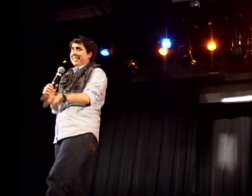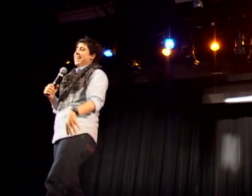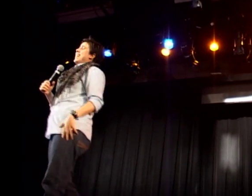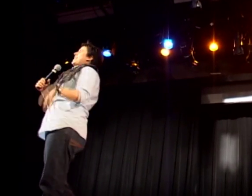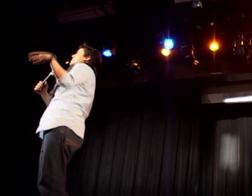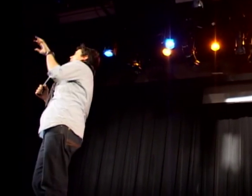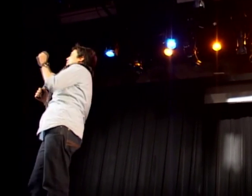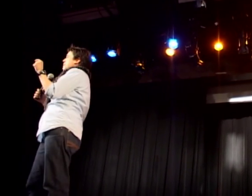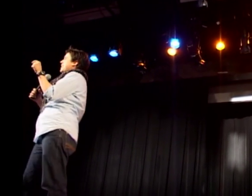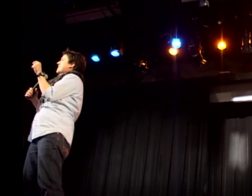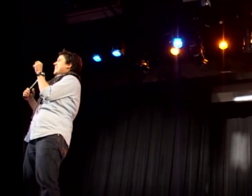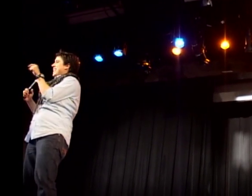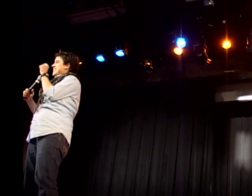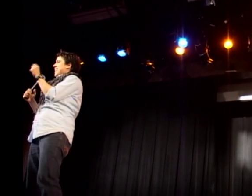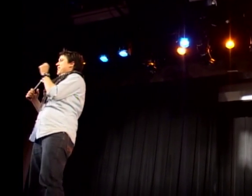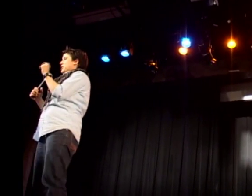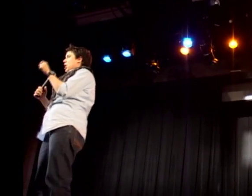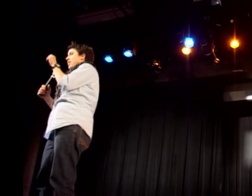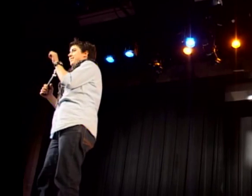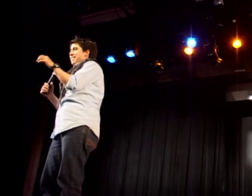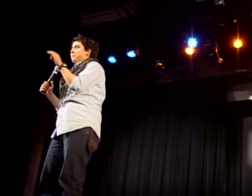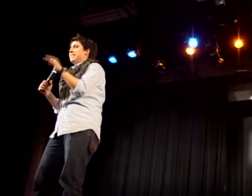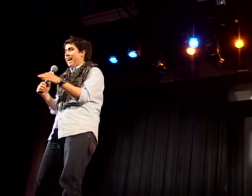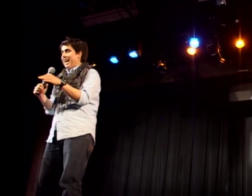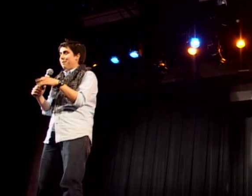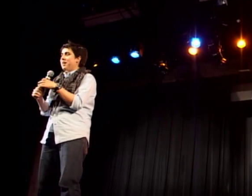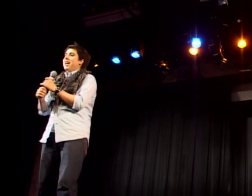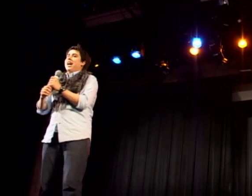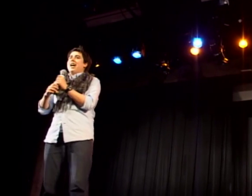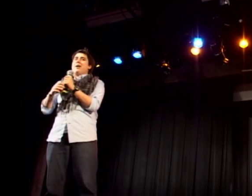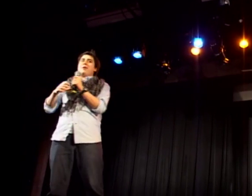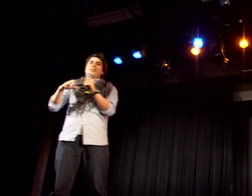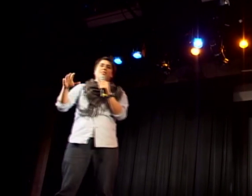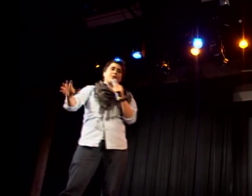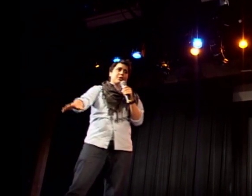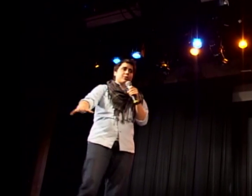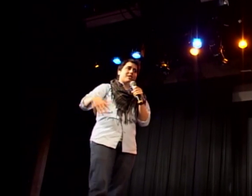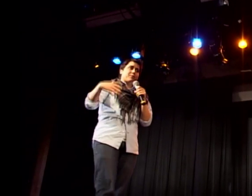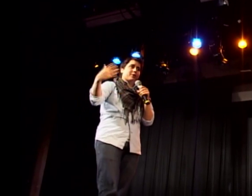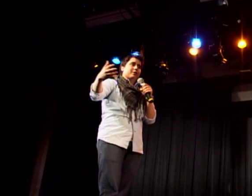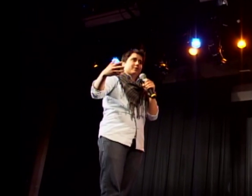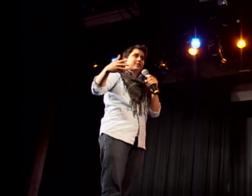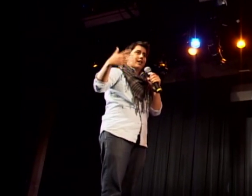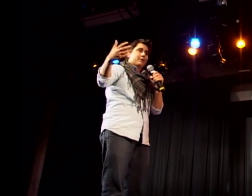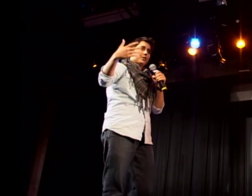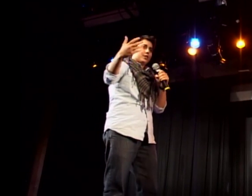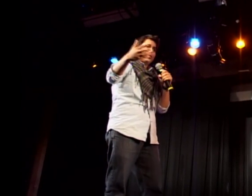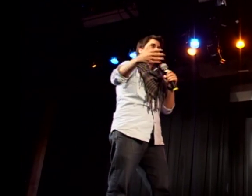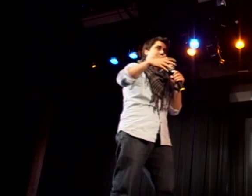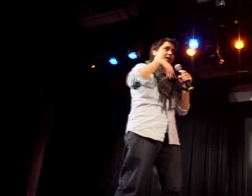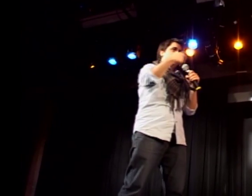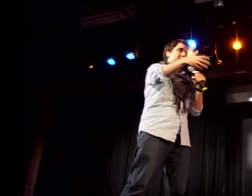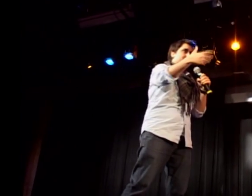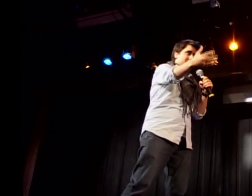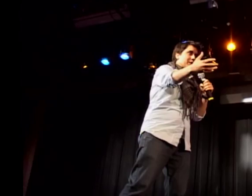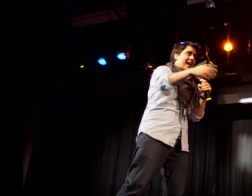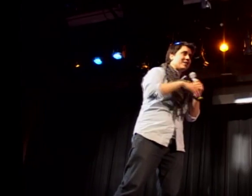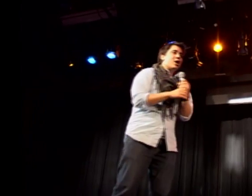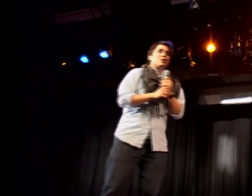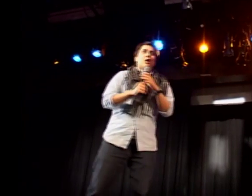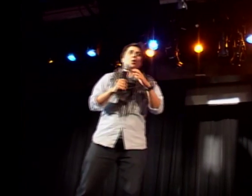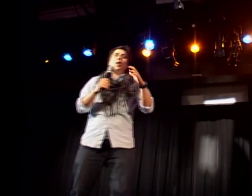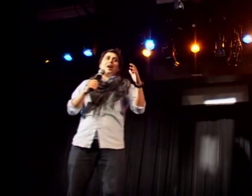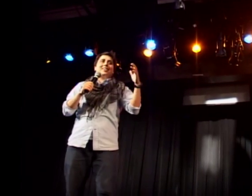stand-up comedy is a little bit because I can't sign and talk at the same time. A 2-year-old has better sign language skills when I attempt to